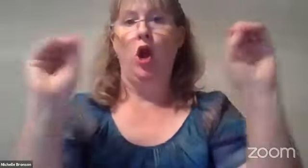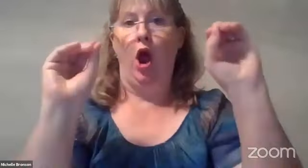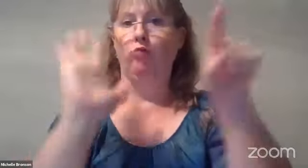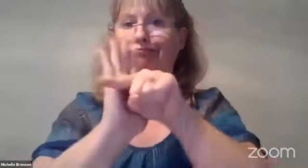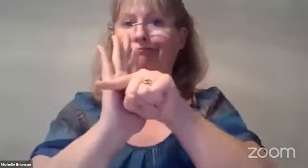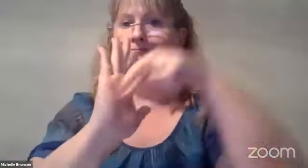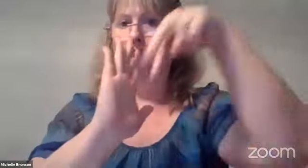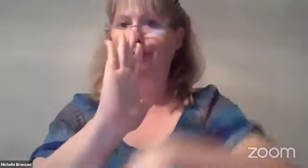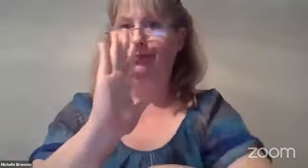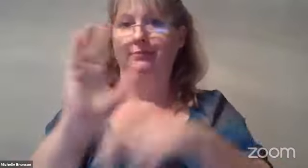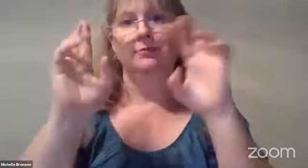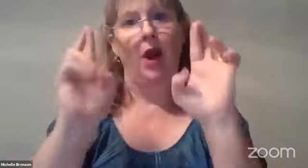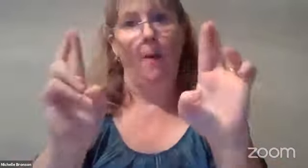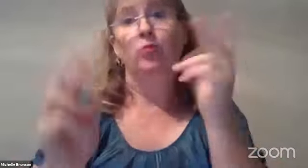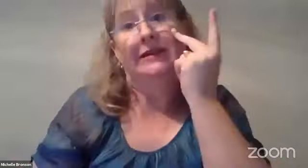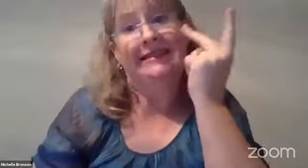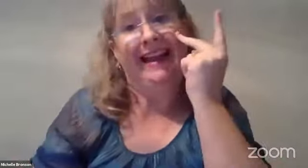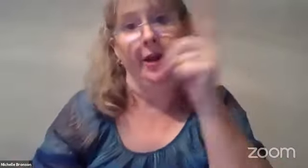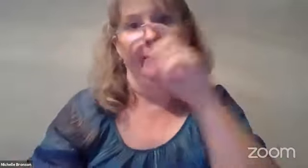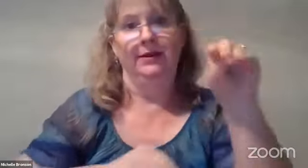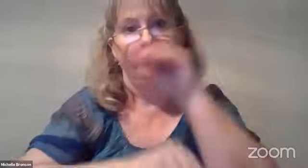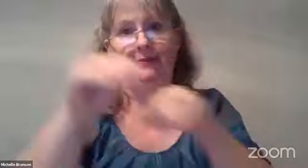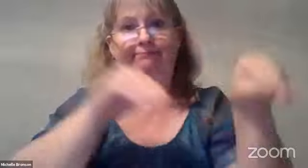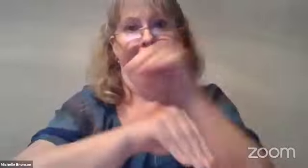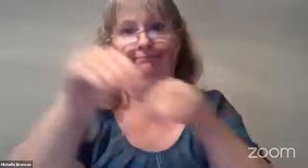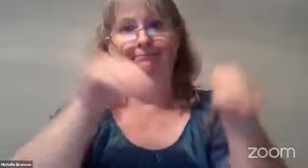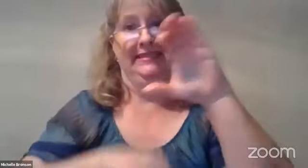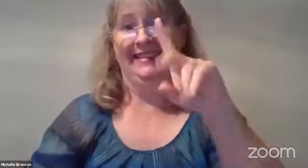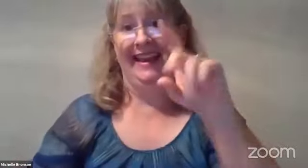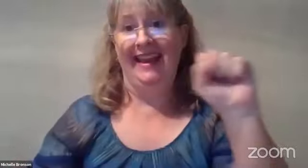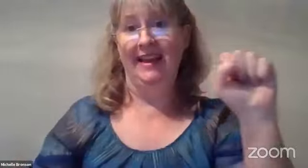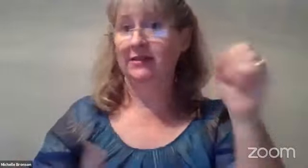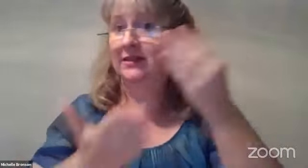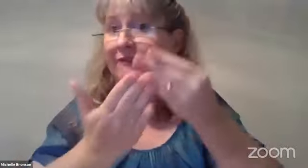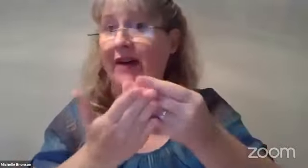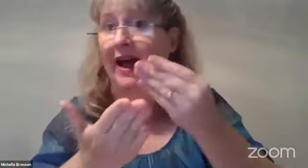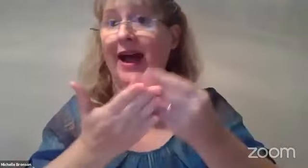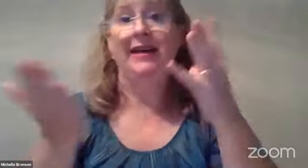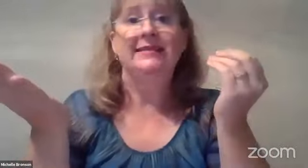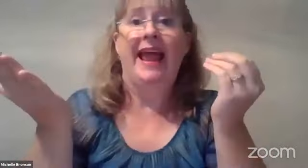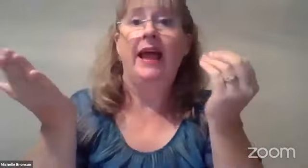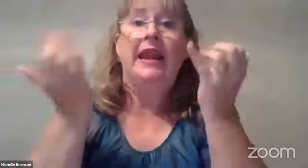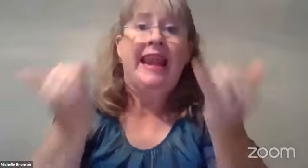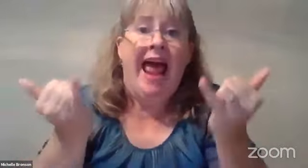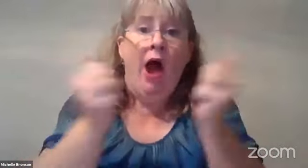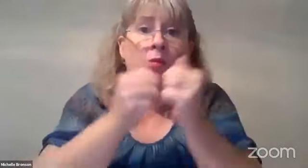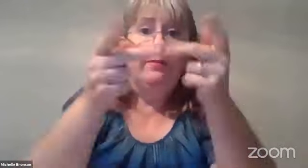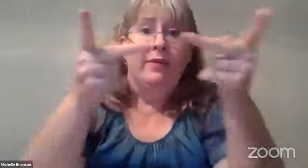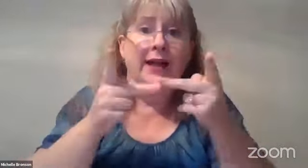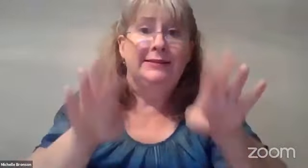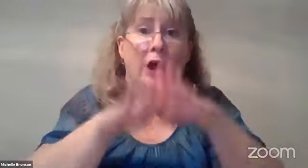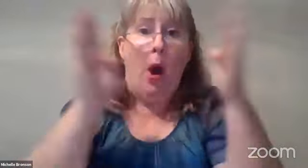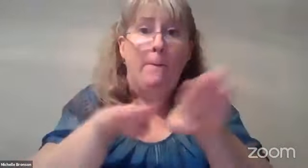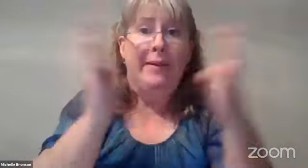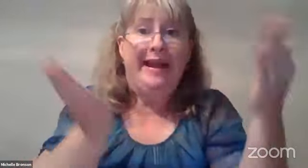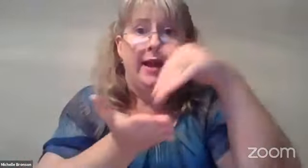it comes up a little bit more, but for the end of the year. So we will see. We are moving some funds around from